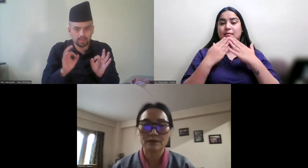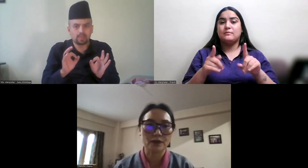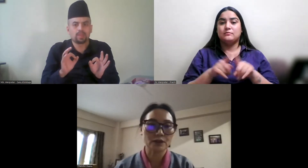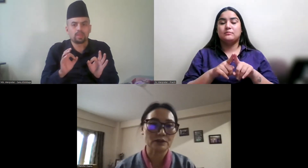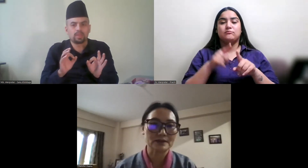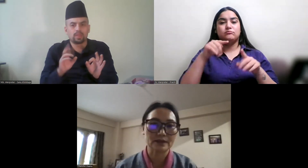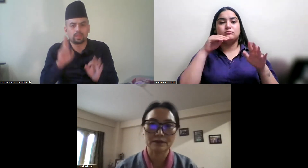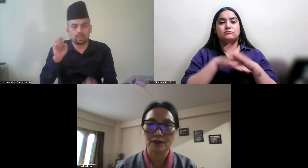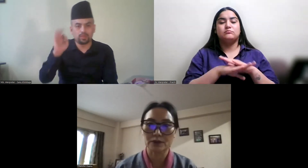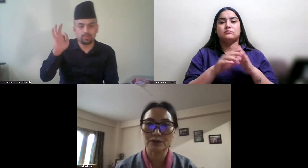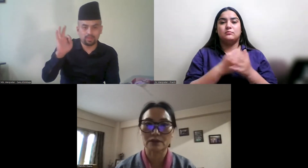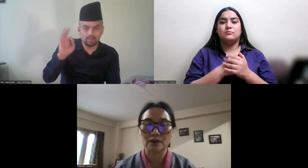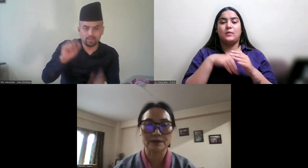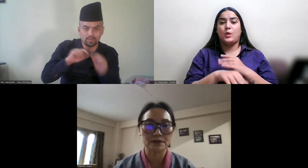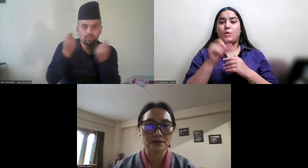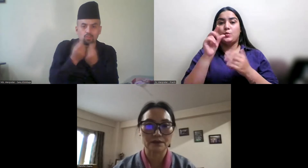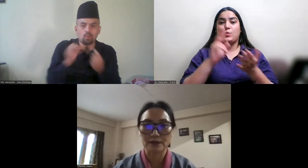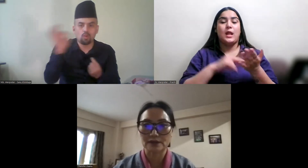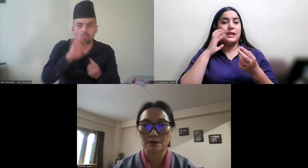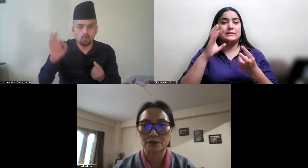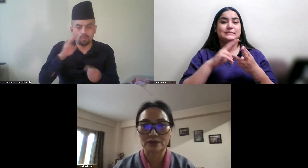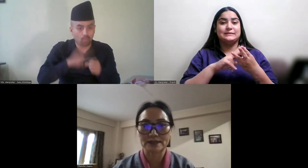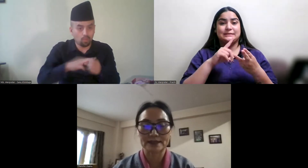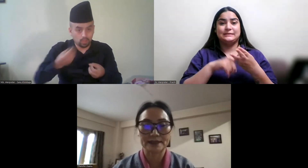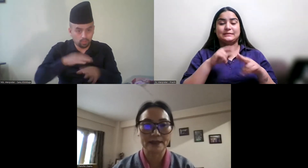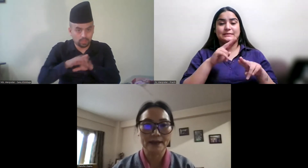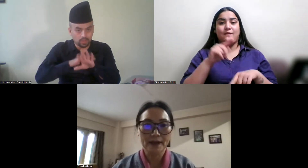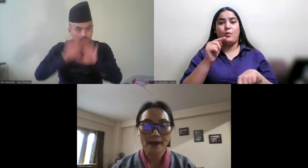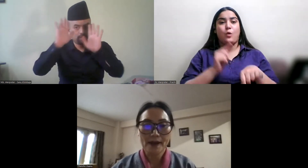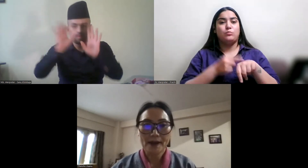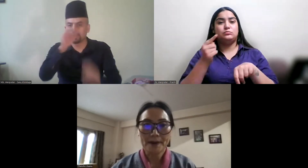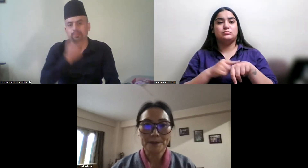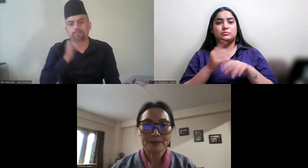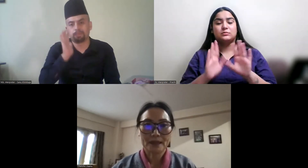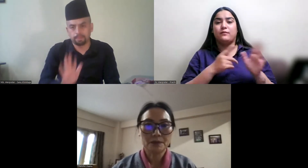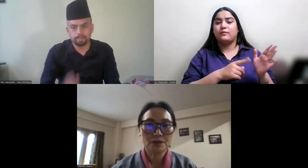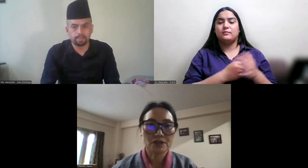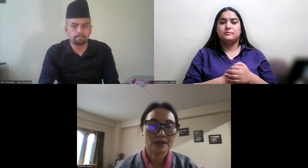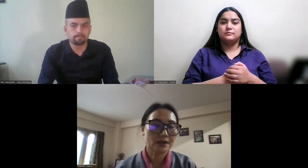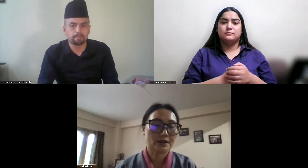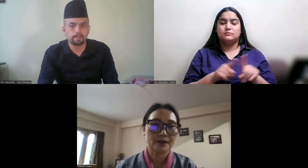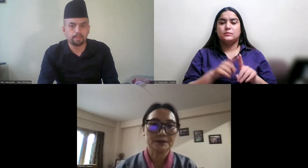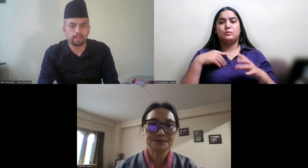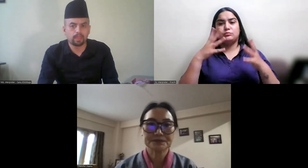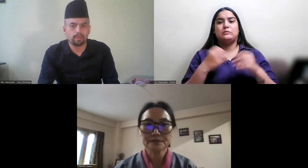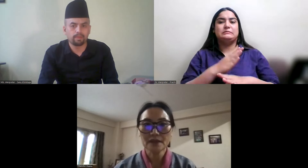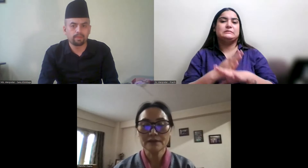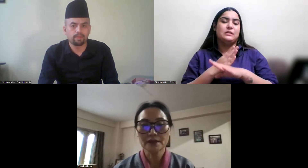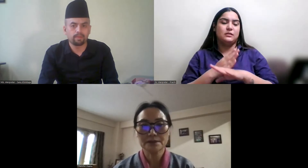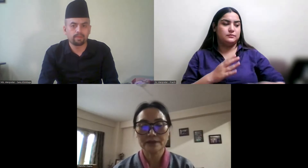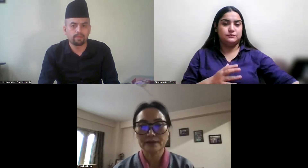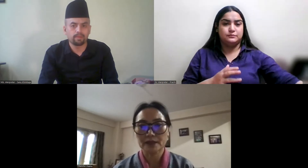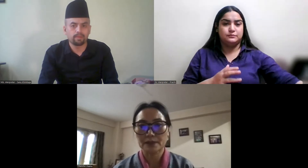of UNICEF Regional Office for this opportunity. I'm going to share